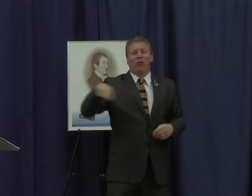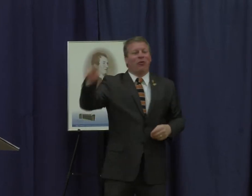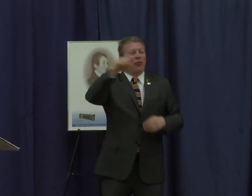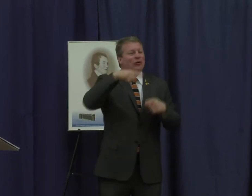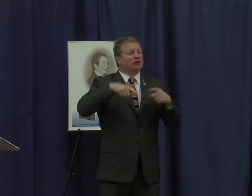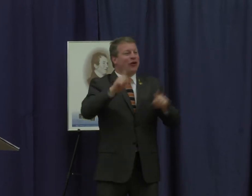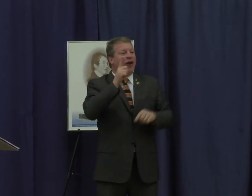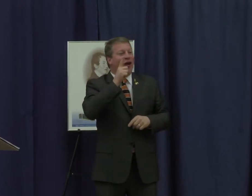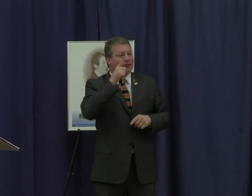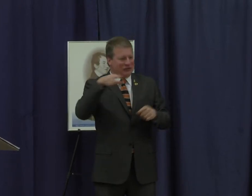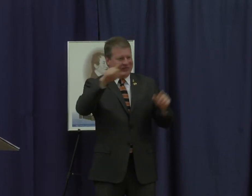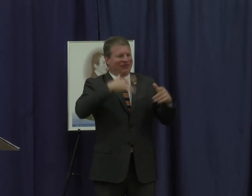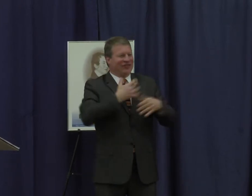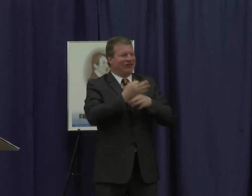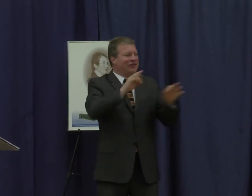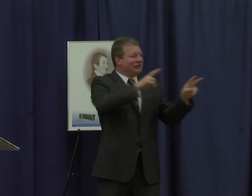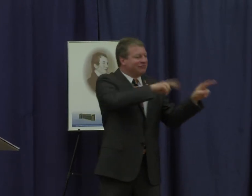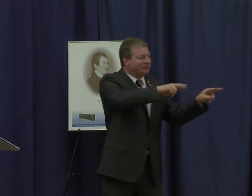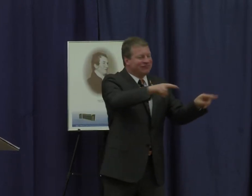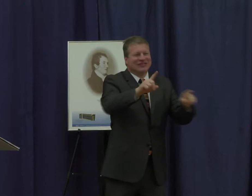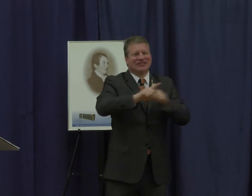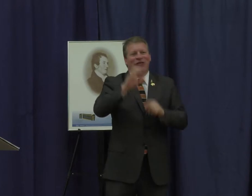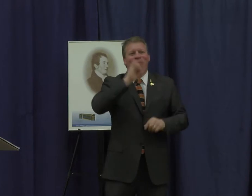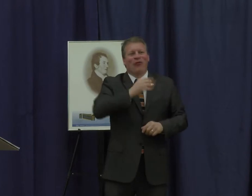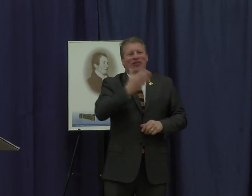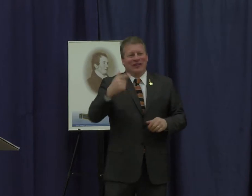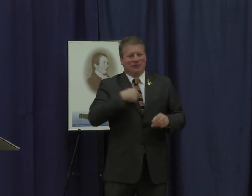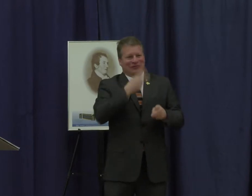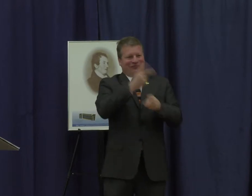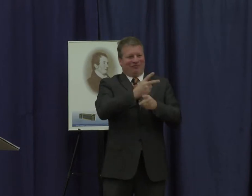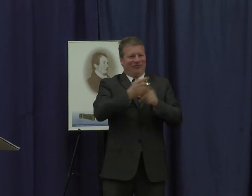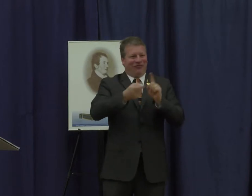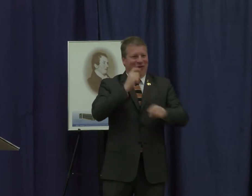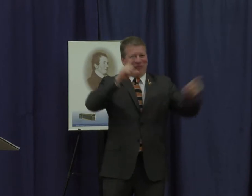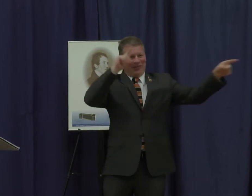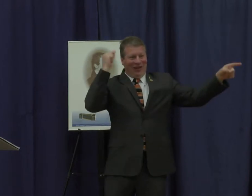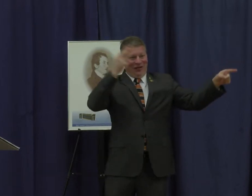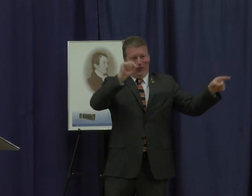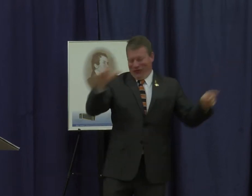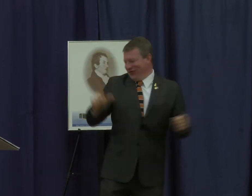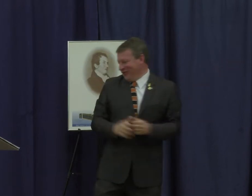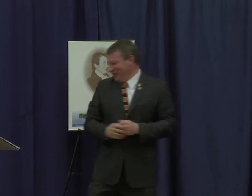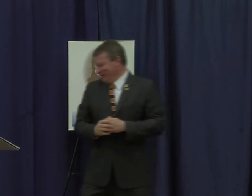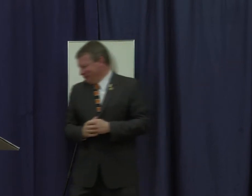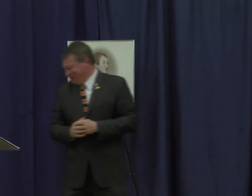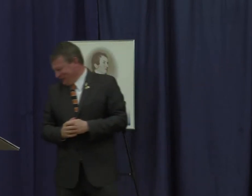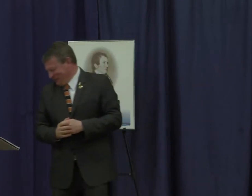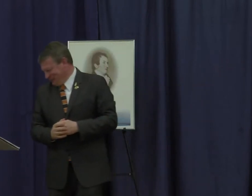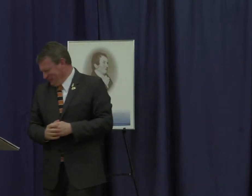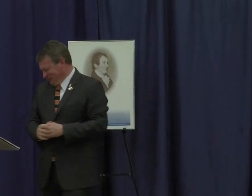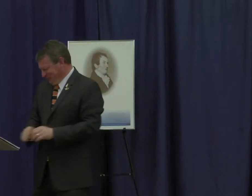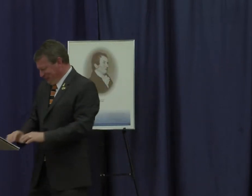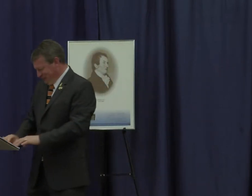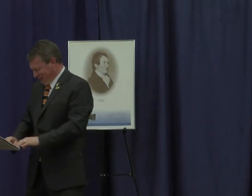Those items are still in the cafeteria, so during lunch, feel free to take a look at those artifacts that were salvaged from Gallaudet Hall.